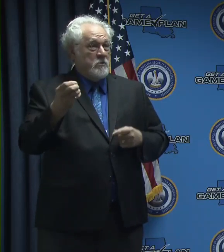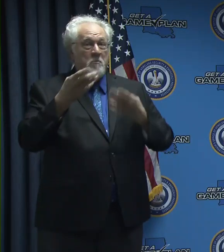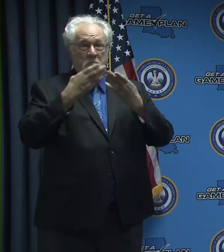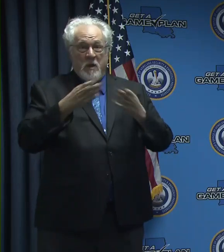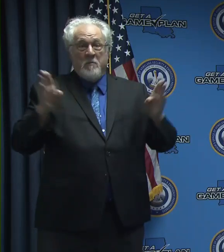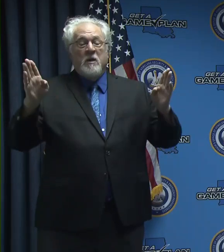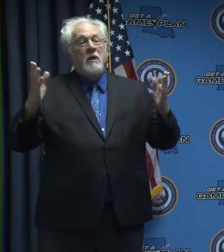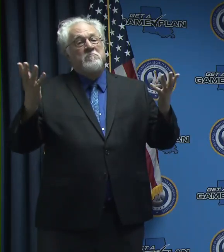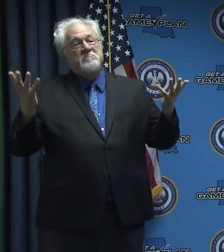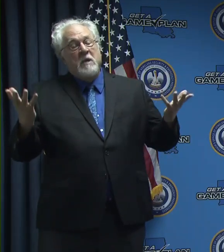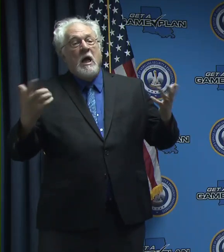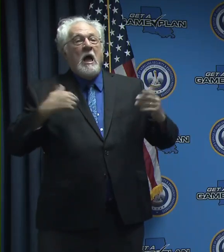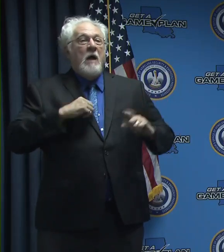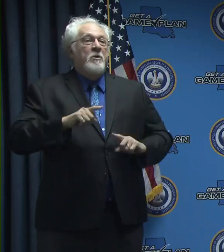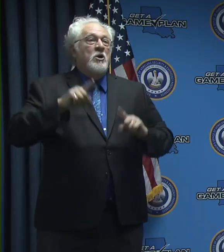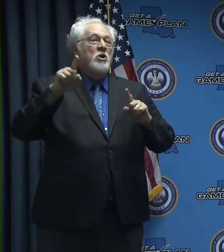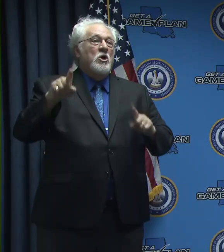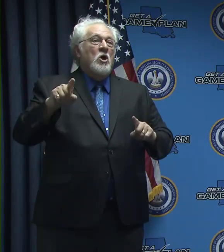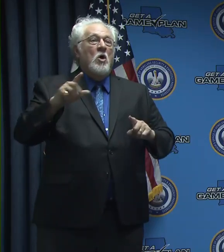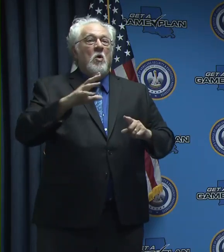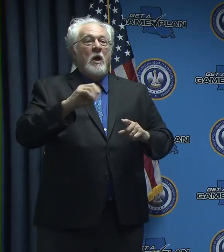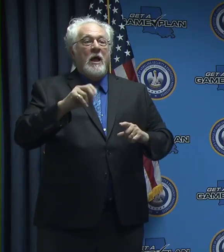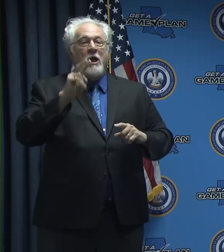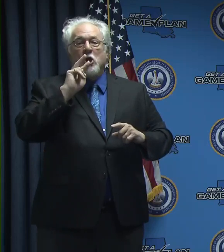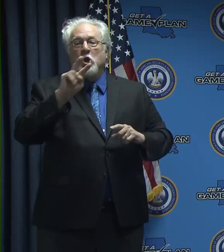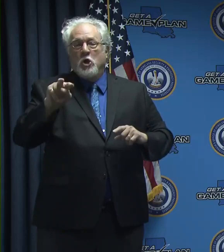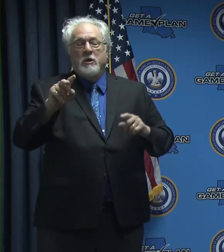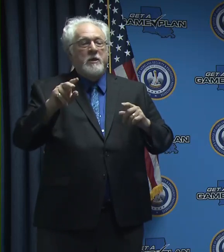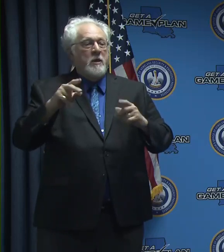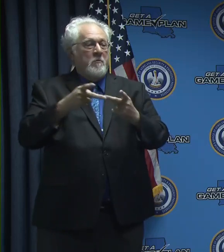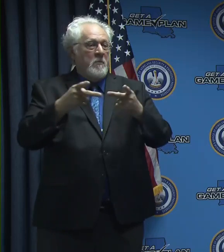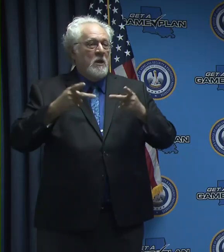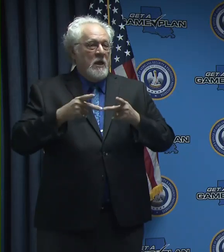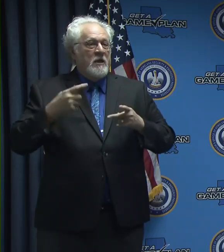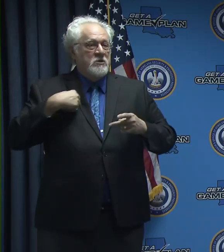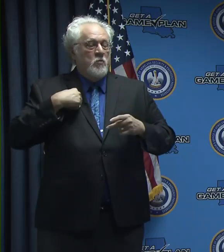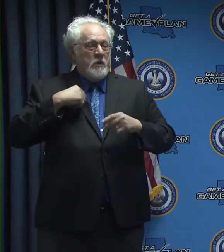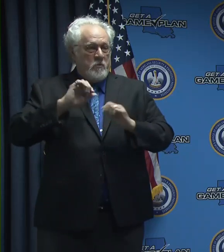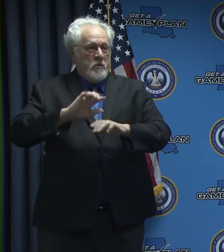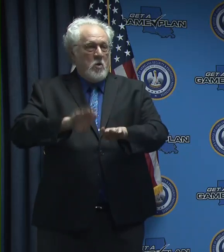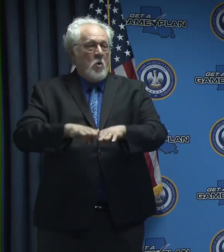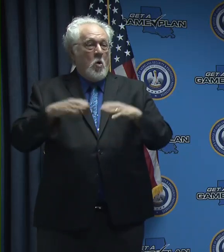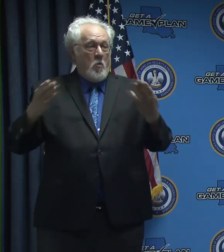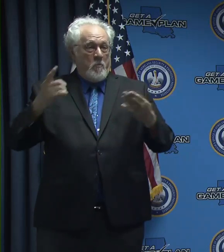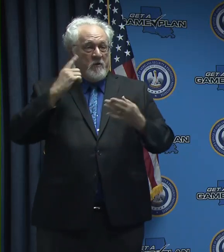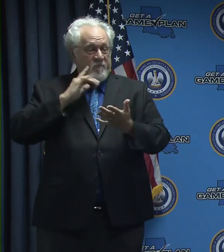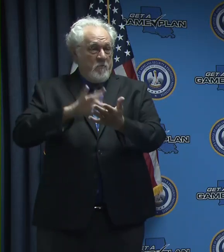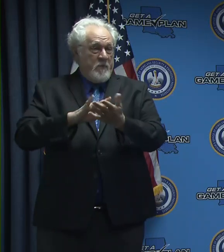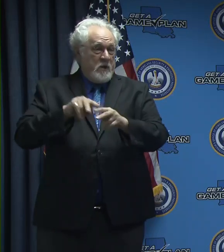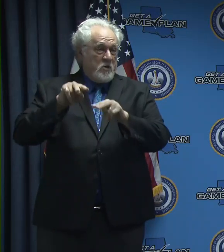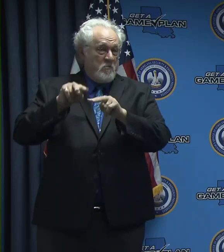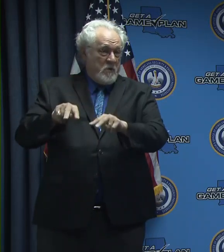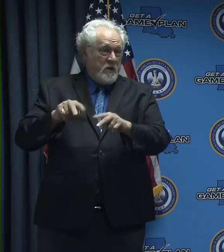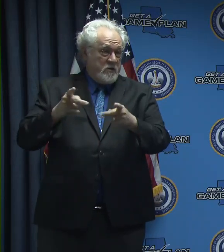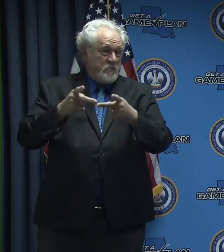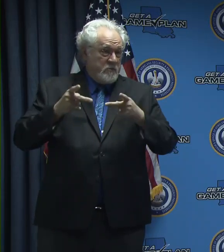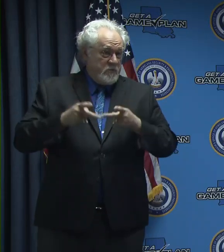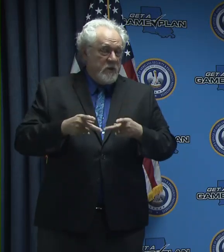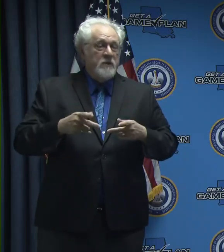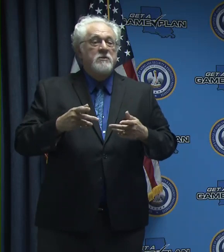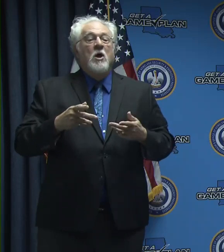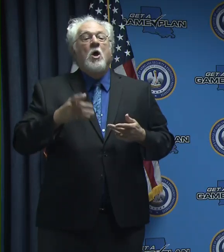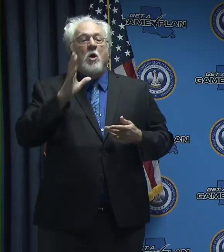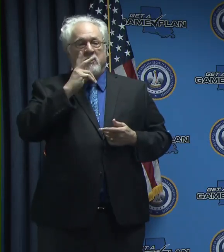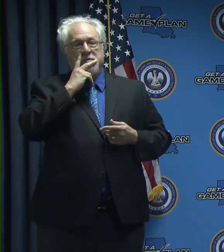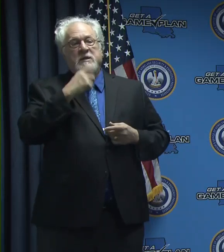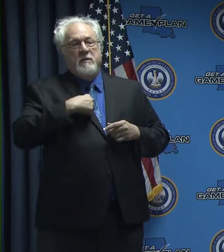public, let's say I'm going to go and look at a facility that we're going to be standing up as a medical monitoring unit or something like that, you